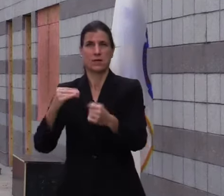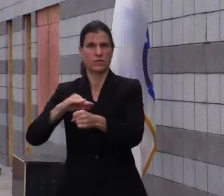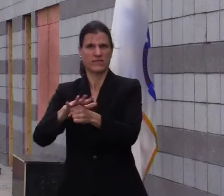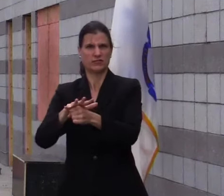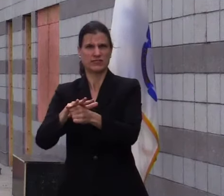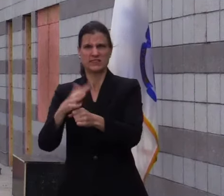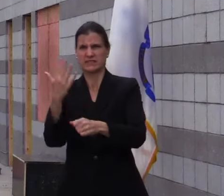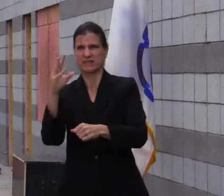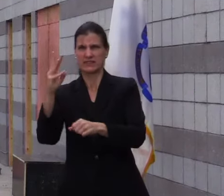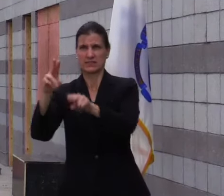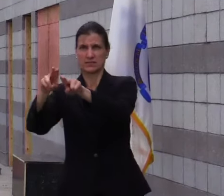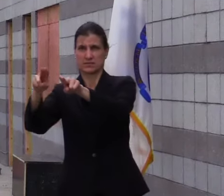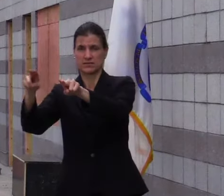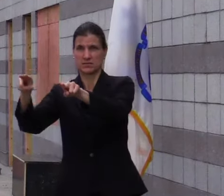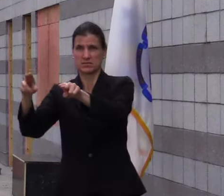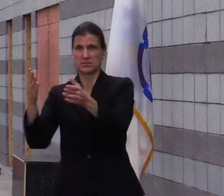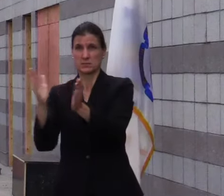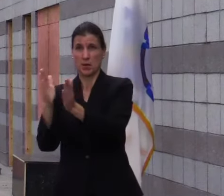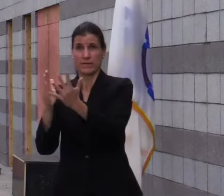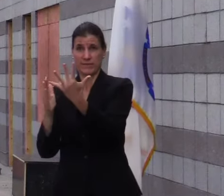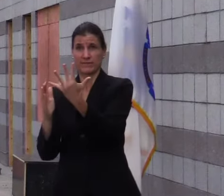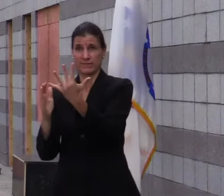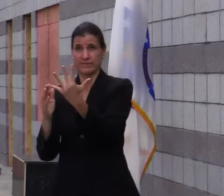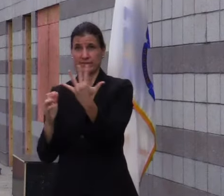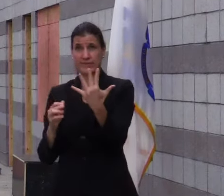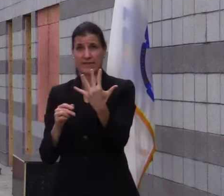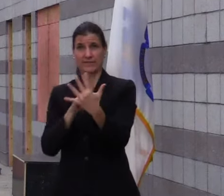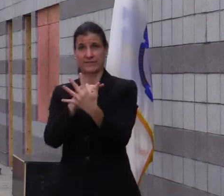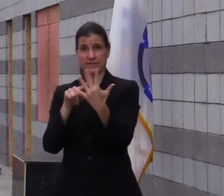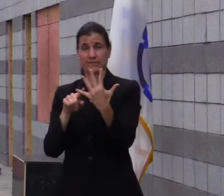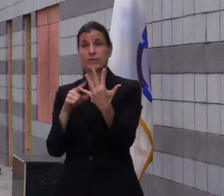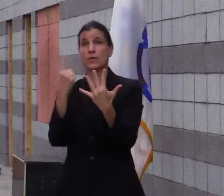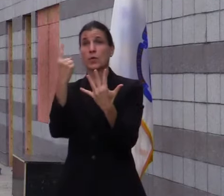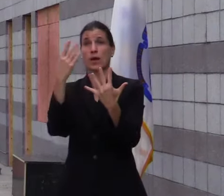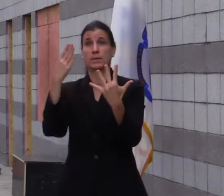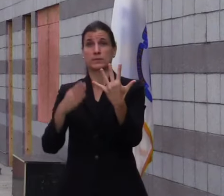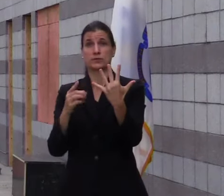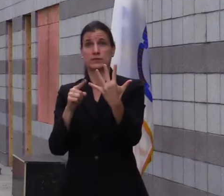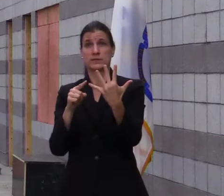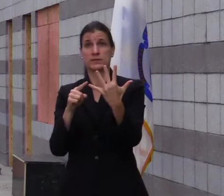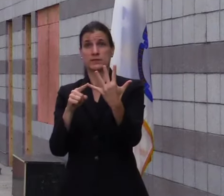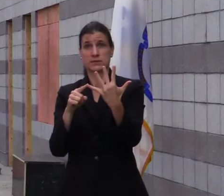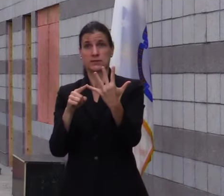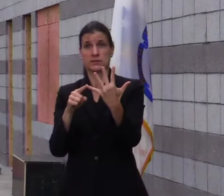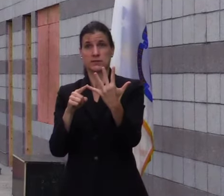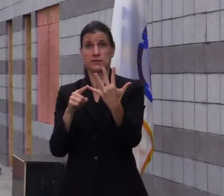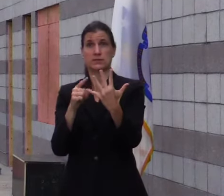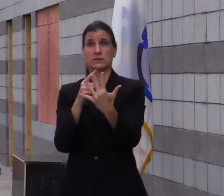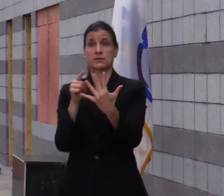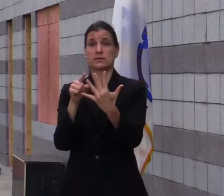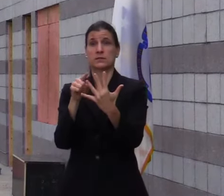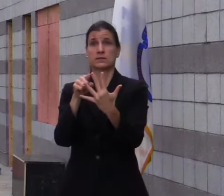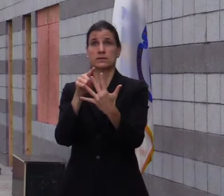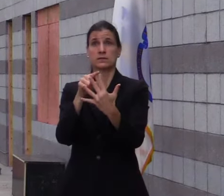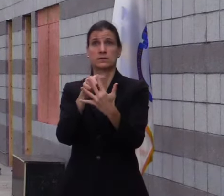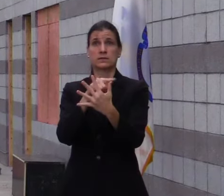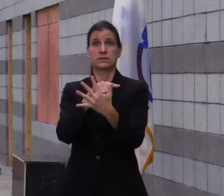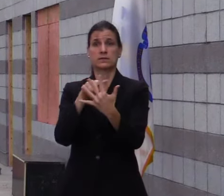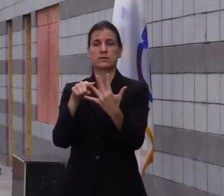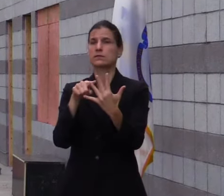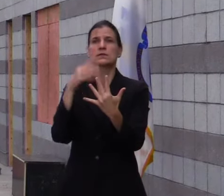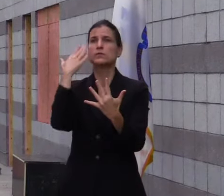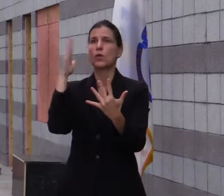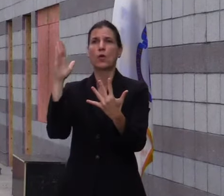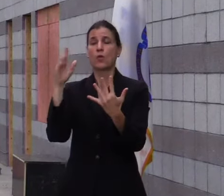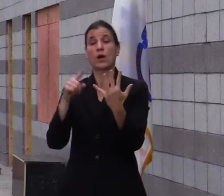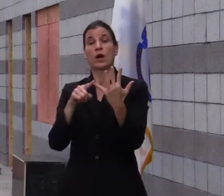All but one were in there for another reason, but tested positive when they came in. So obviously they're treating them